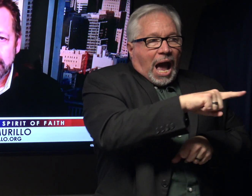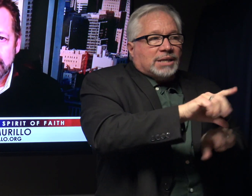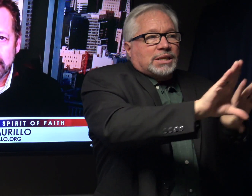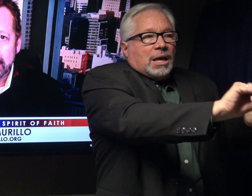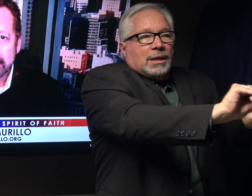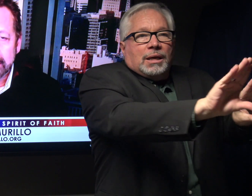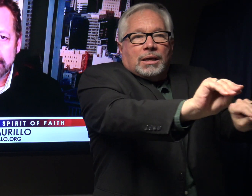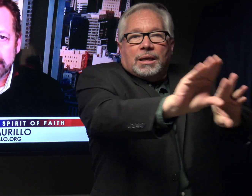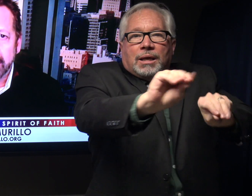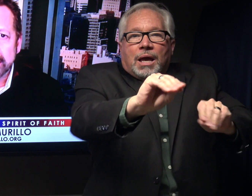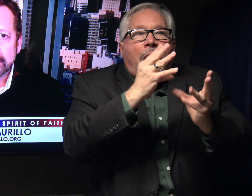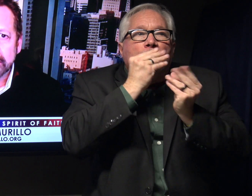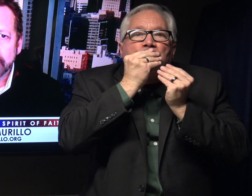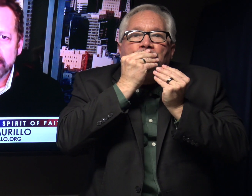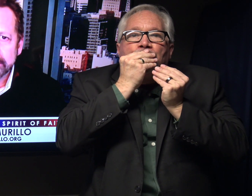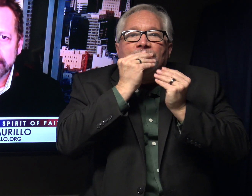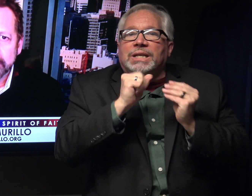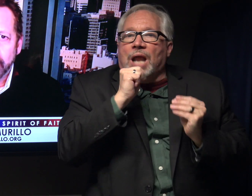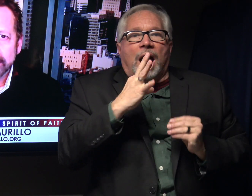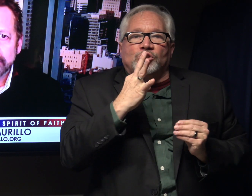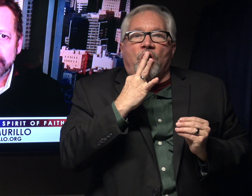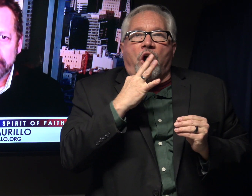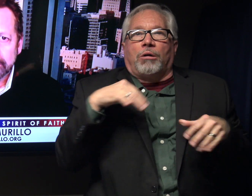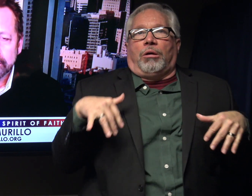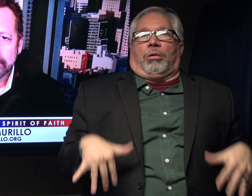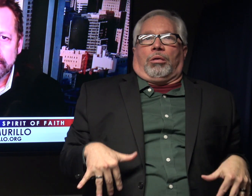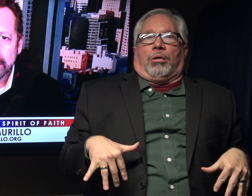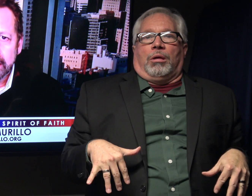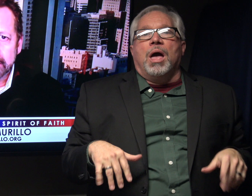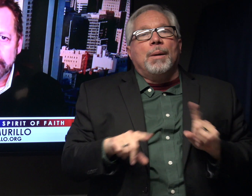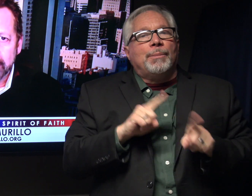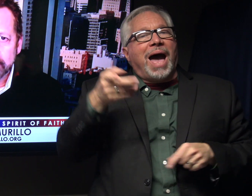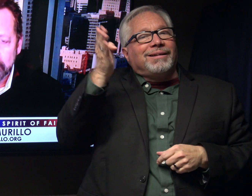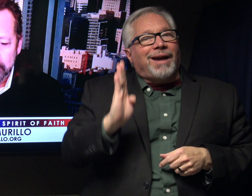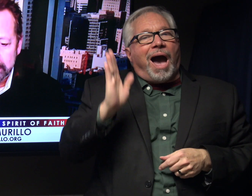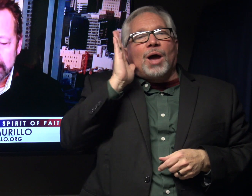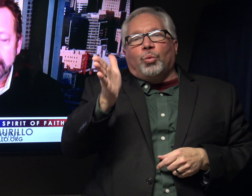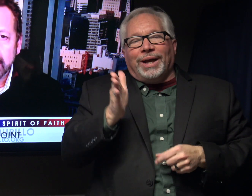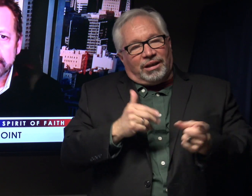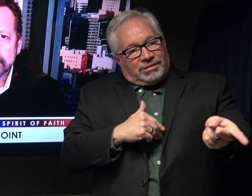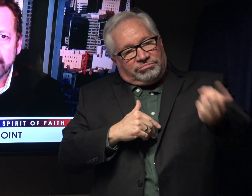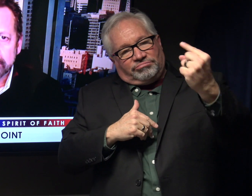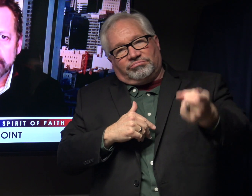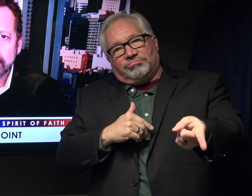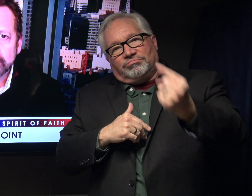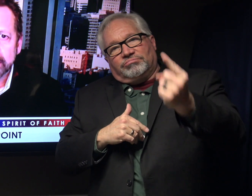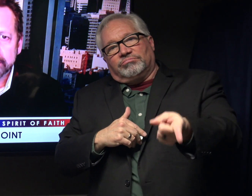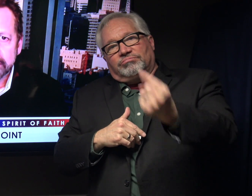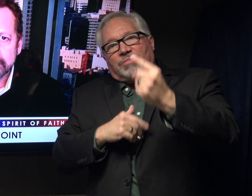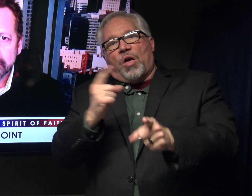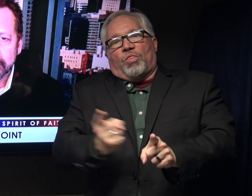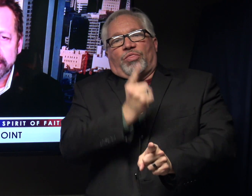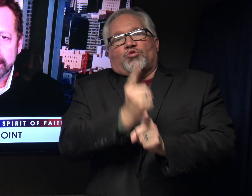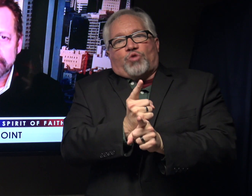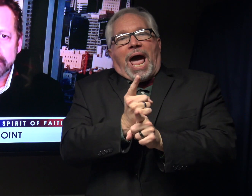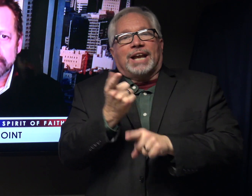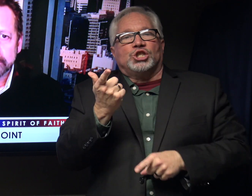And I think that God is going to raise up the right generals and the right movement. As Donald Trump said, this journey has just